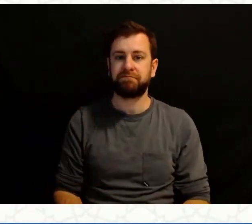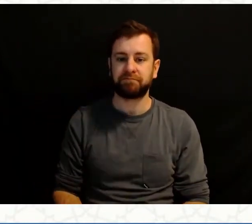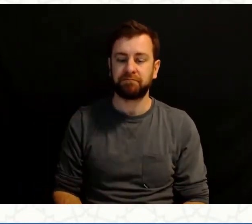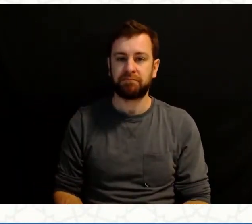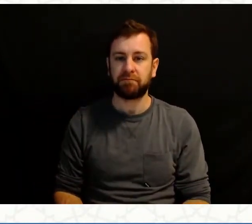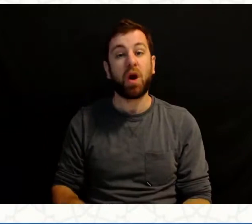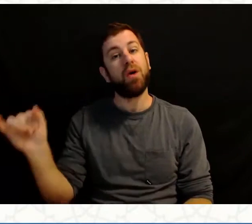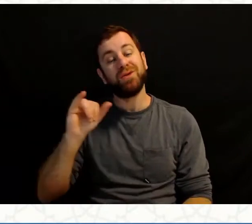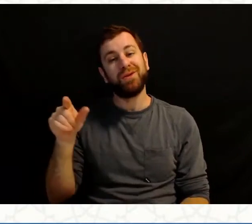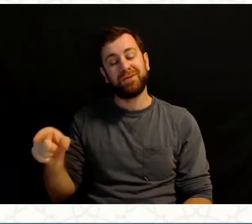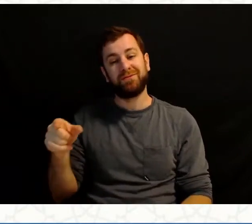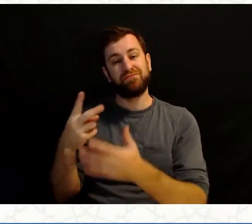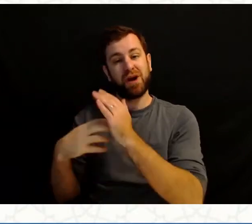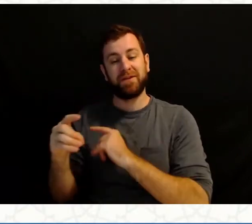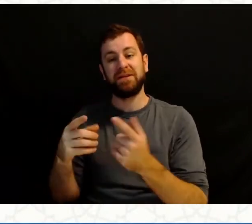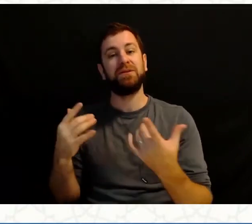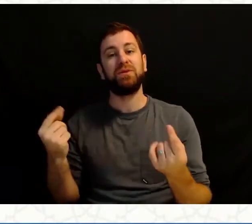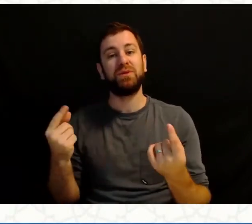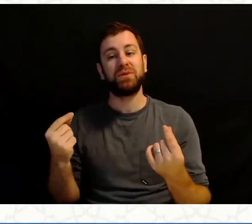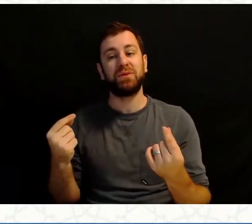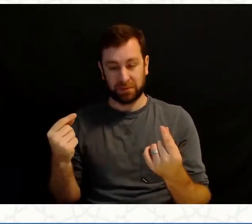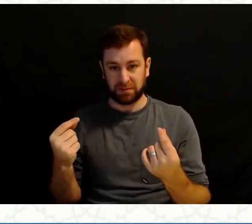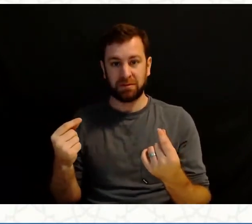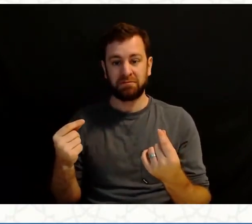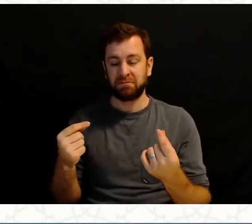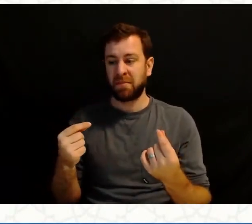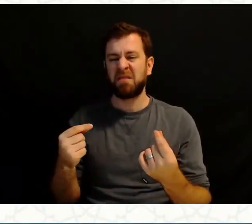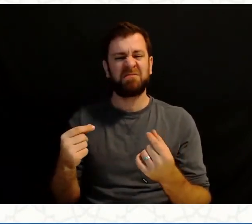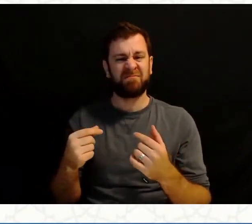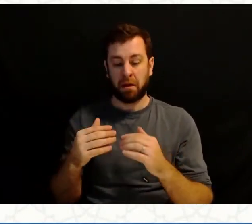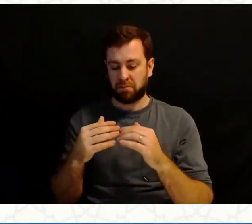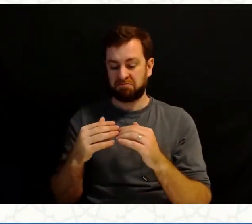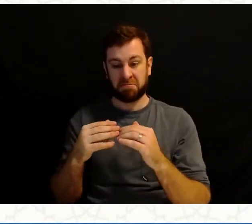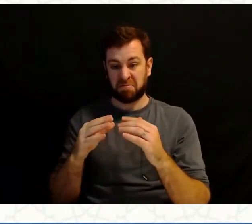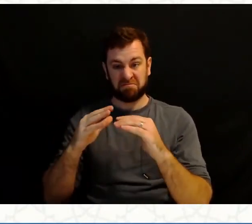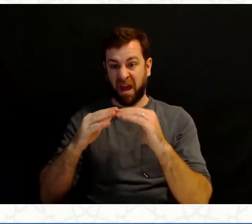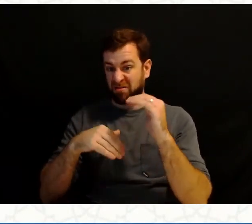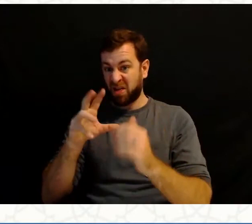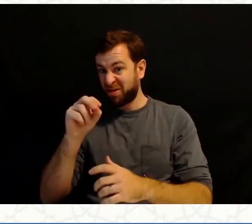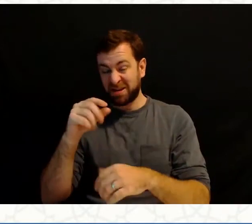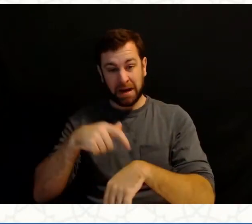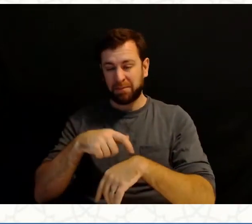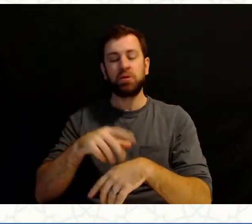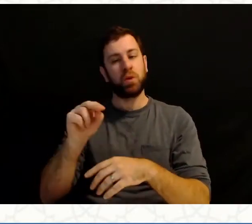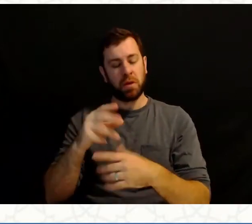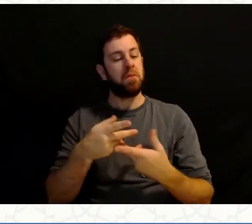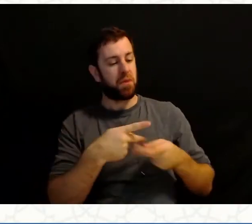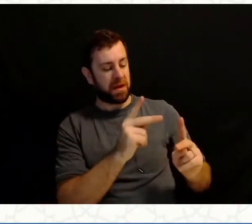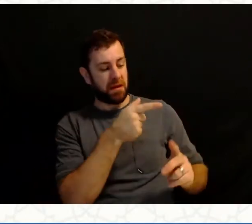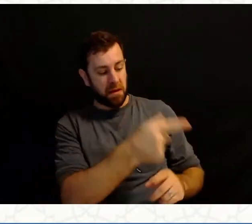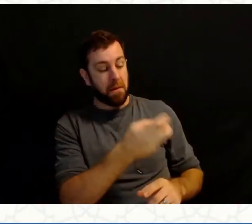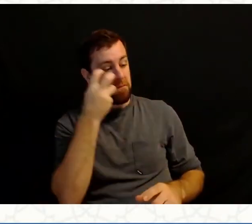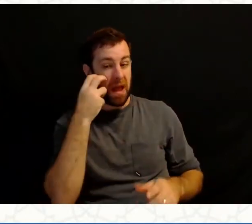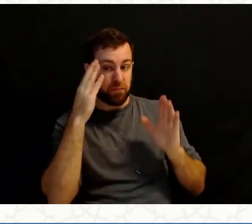And he also, on no less than 13 occasions, left this blind companion